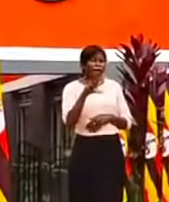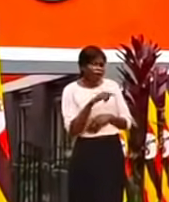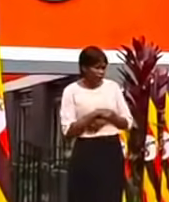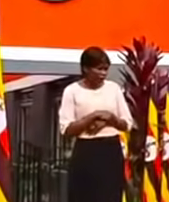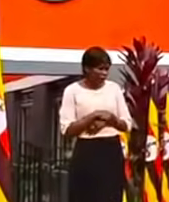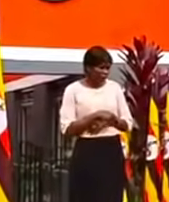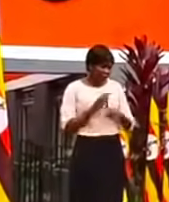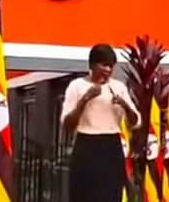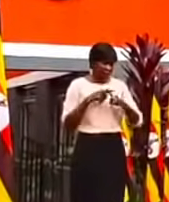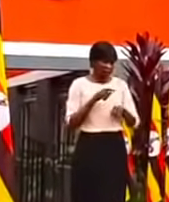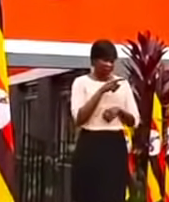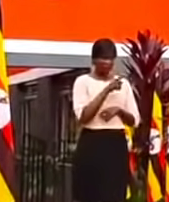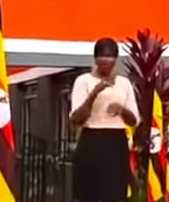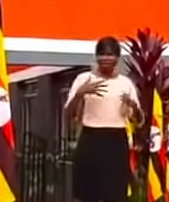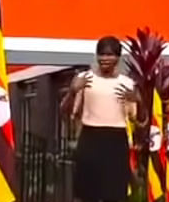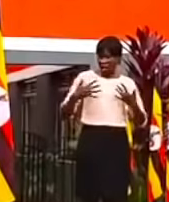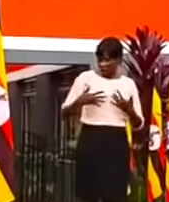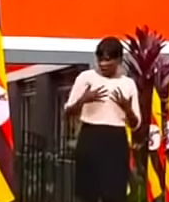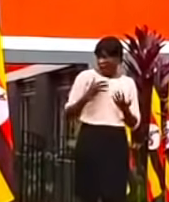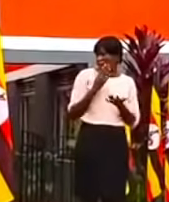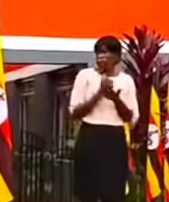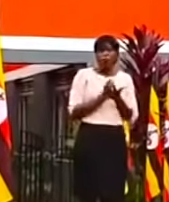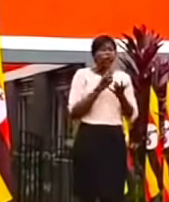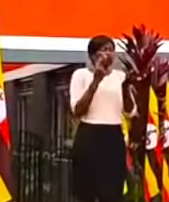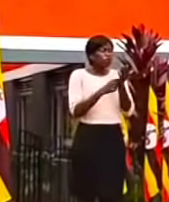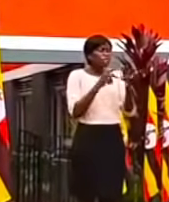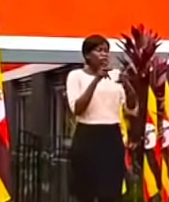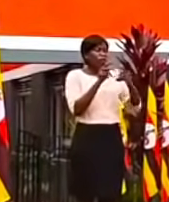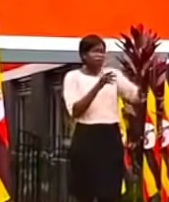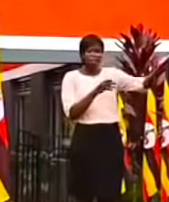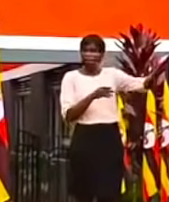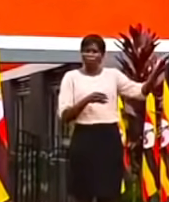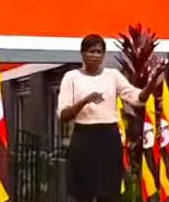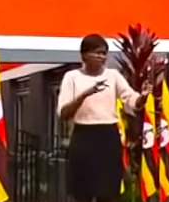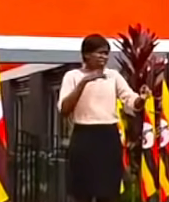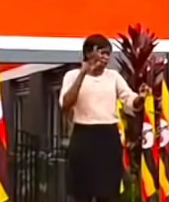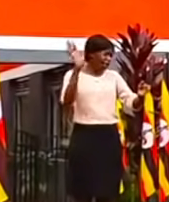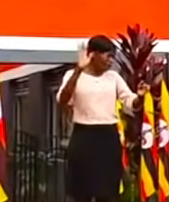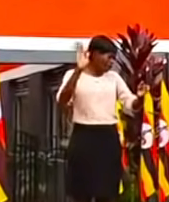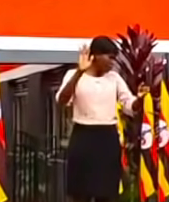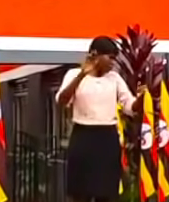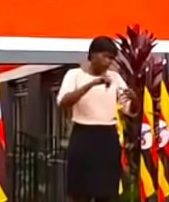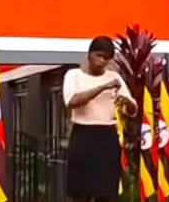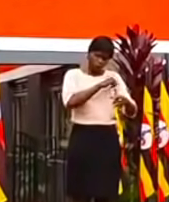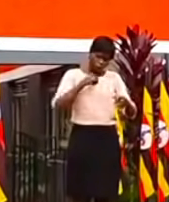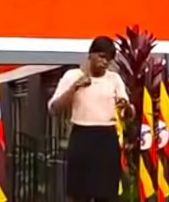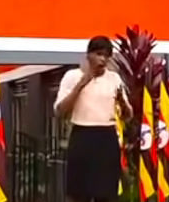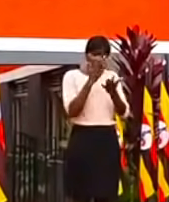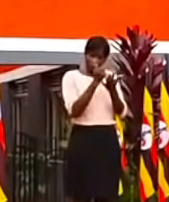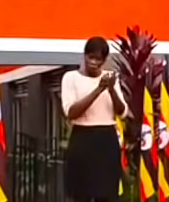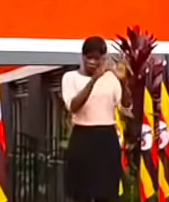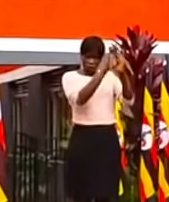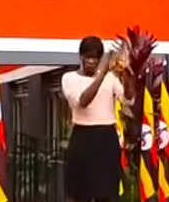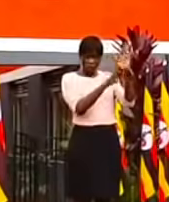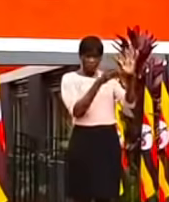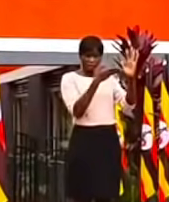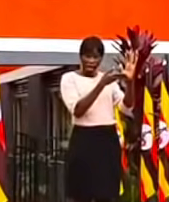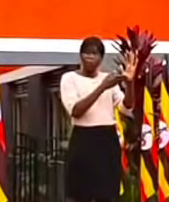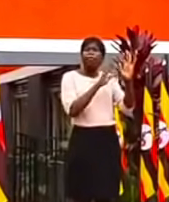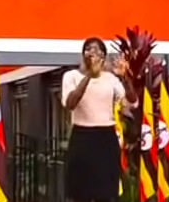criminal scheme, because that's what it is. The Constitution is very clear as far as this is concerned.